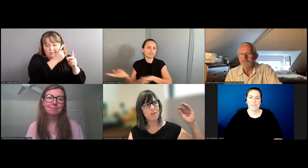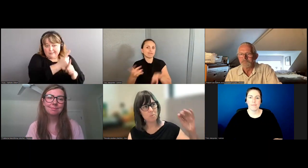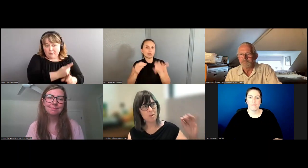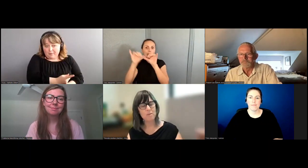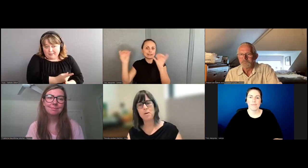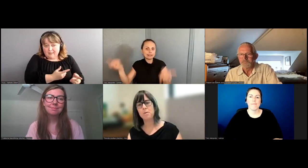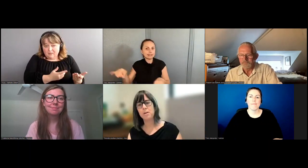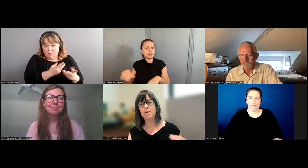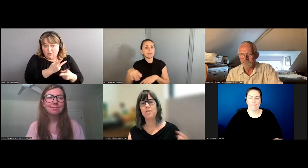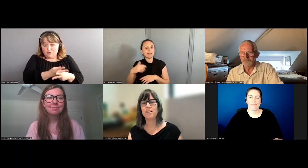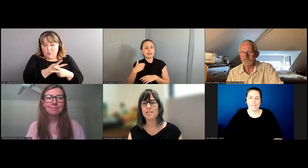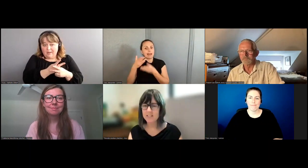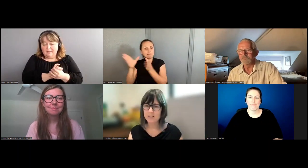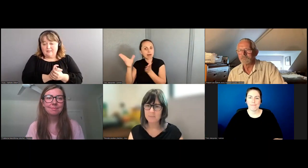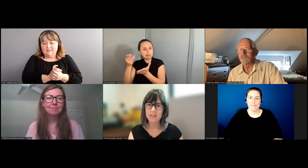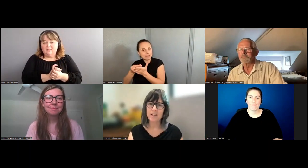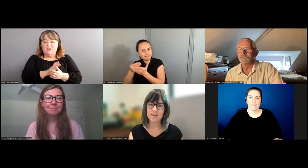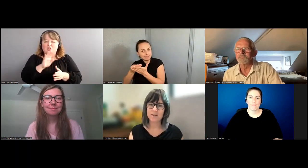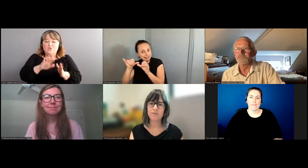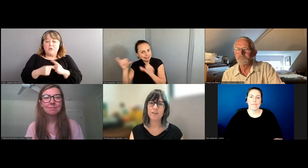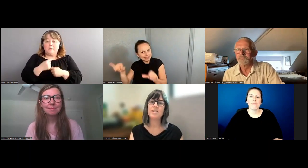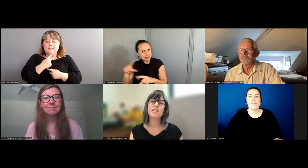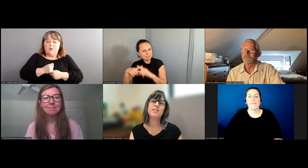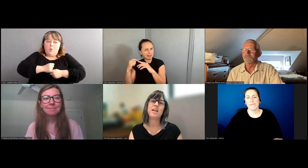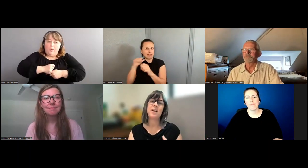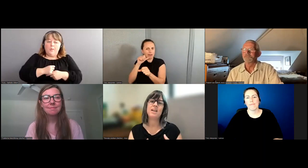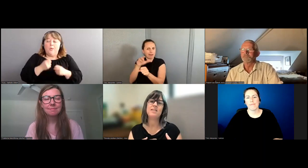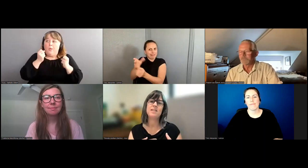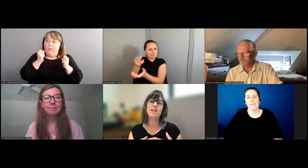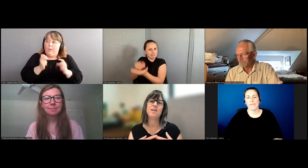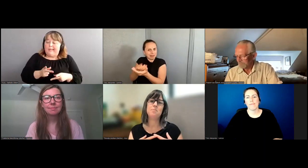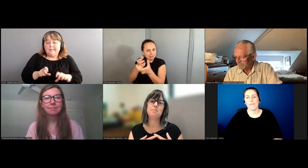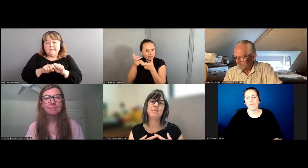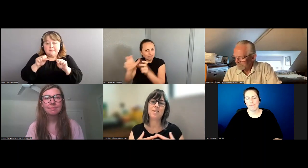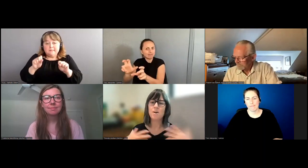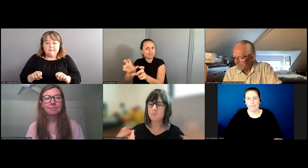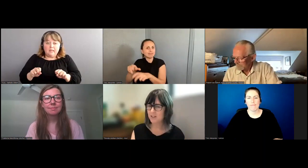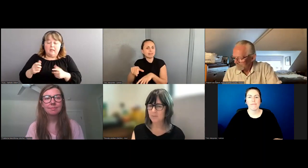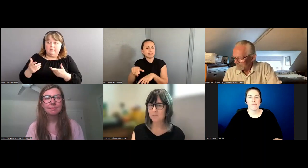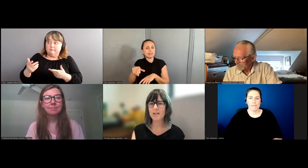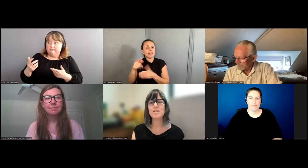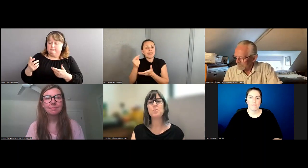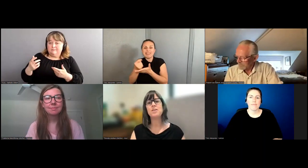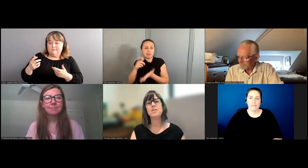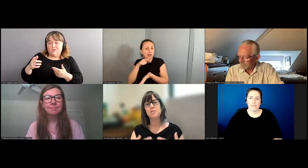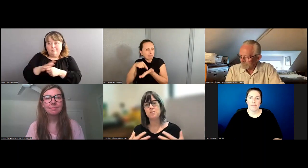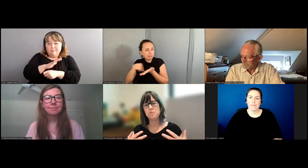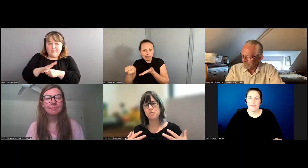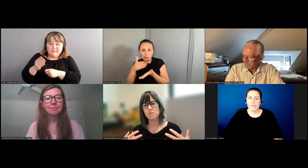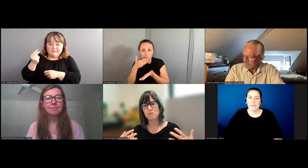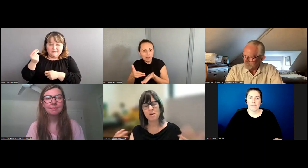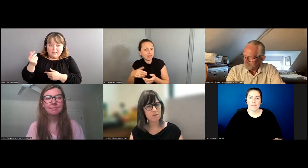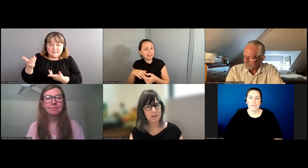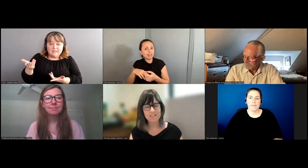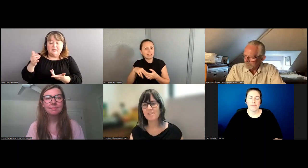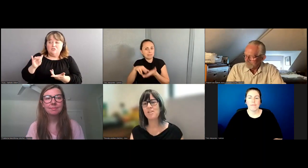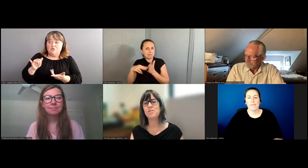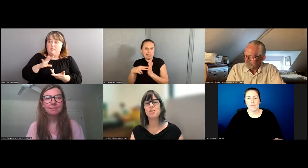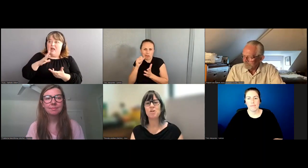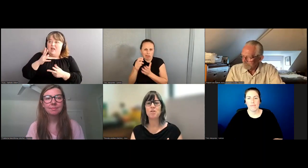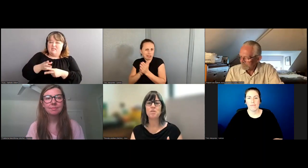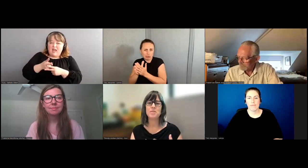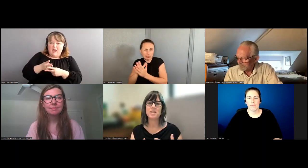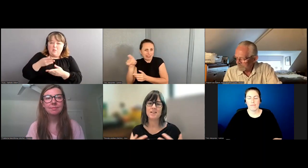you know, we have a publicly funded system, but it's underfunded, and therapists aren't paid as well, so they're not attracted to